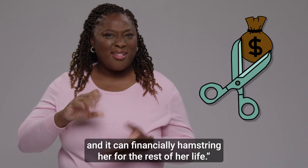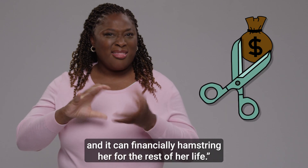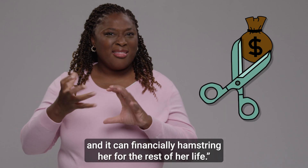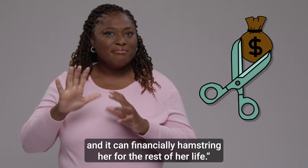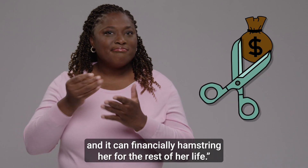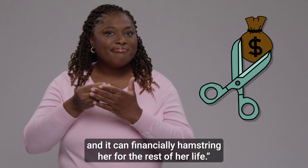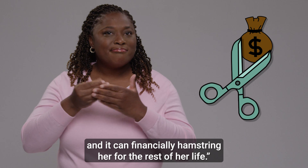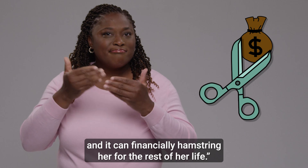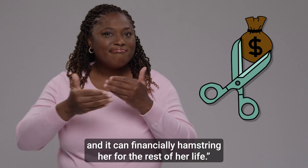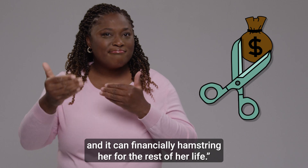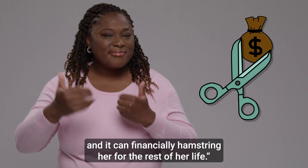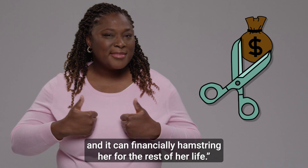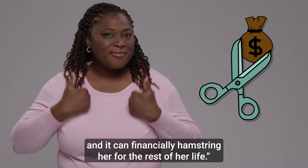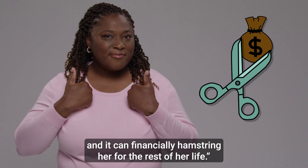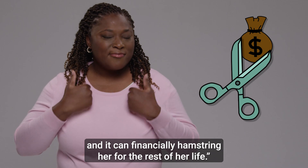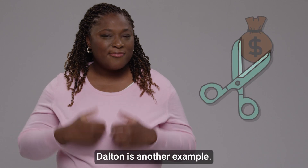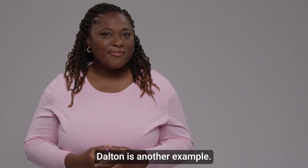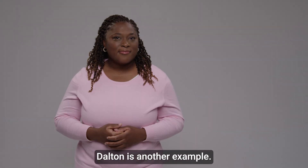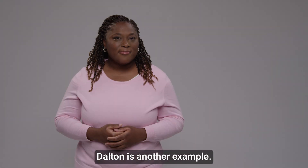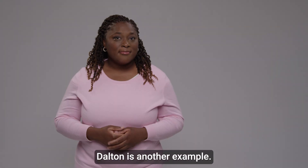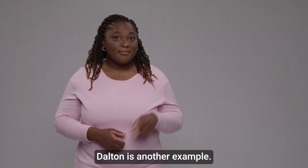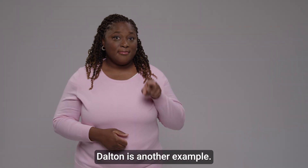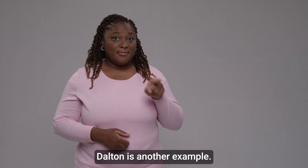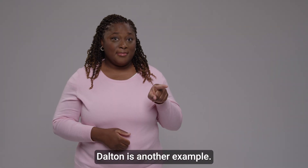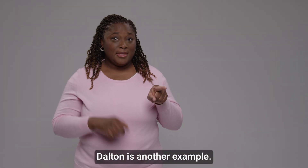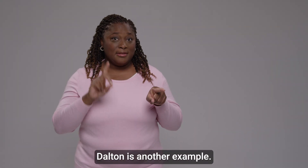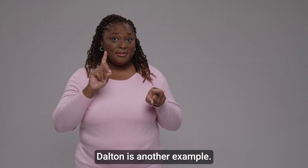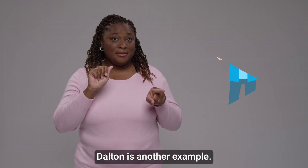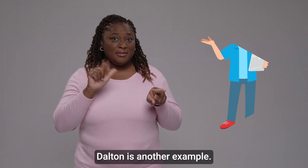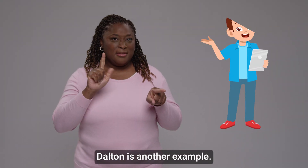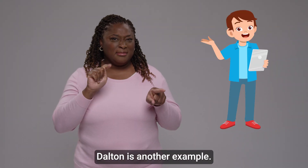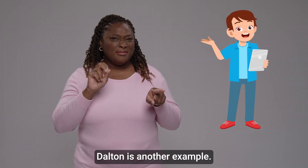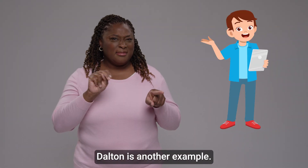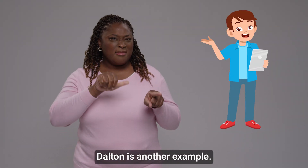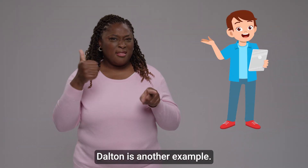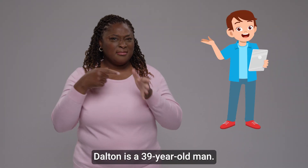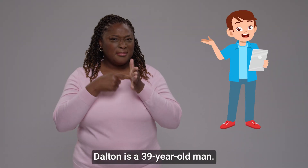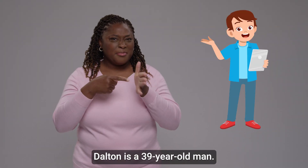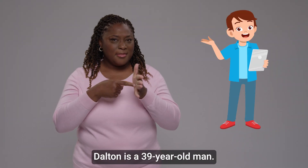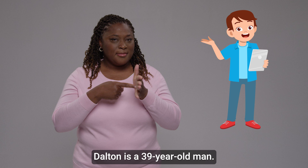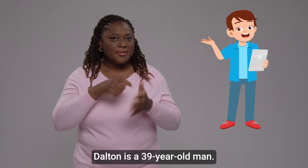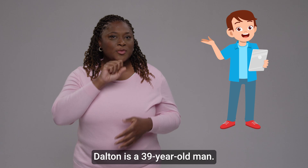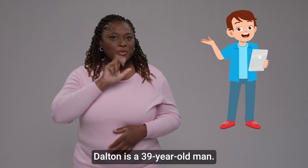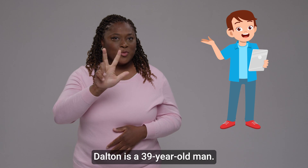And it can financially hamstring her for the rest of her life. Dalton is another example. Dalton is